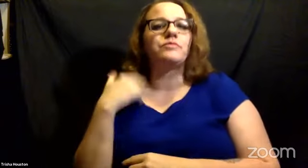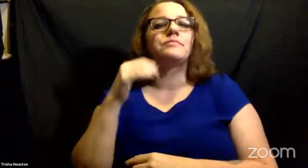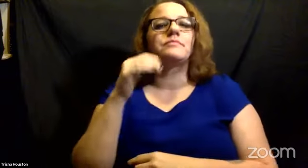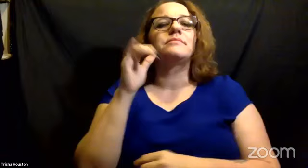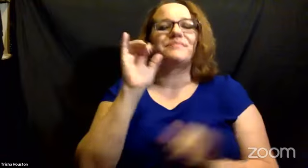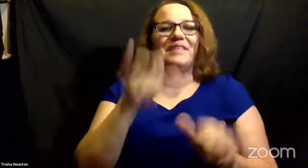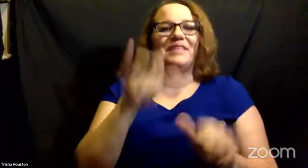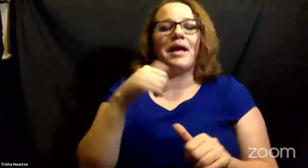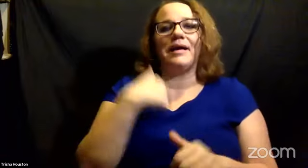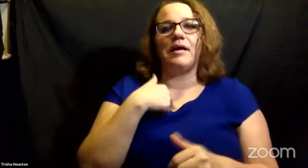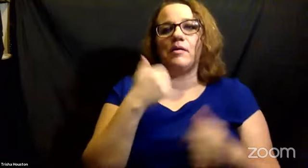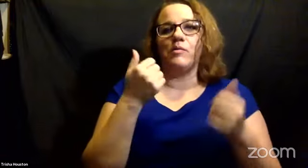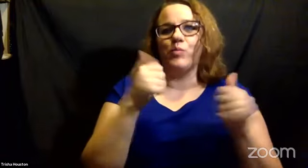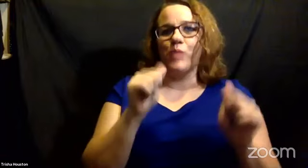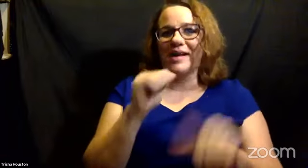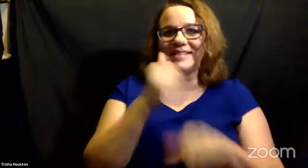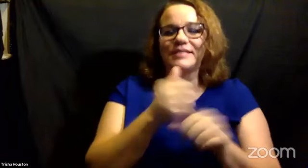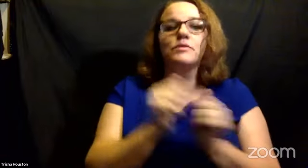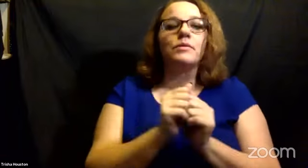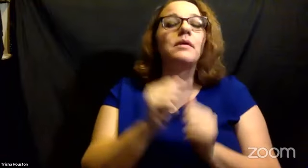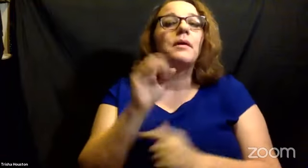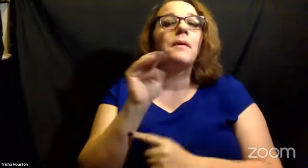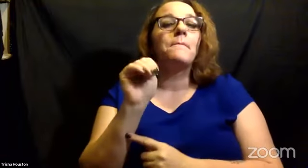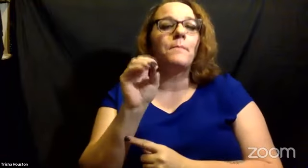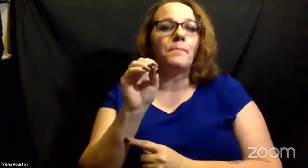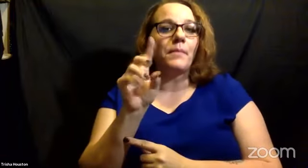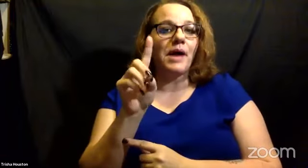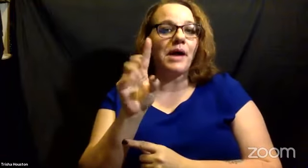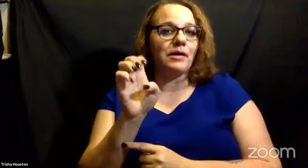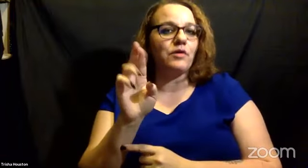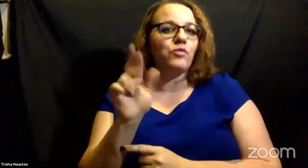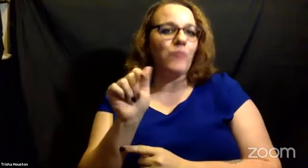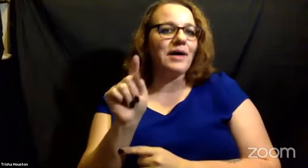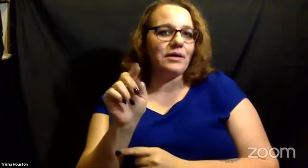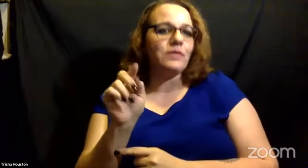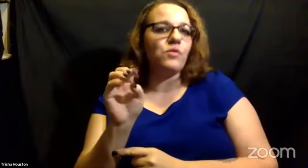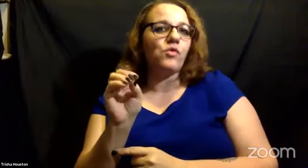Or if we have 2 board members communicating, we can moderate that way.